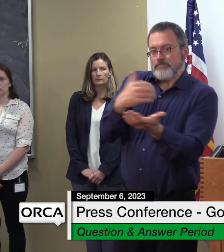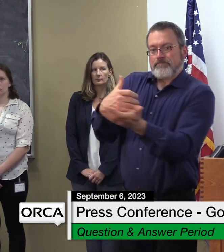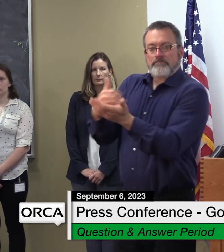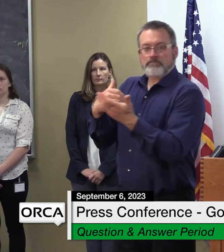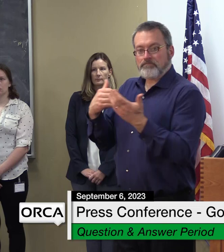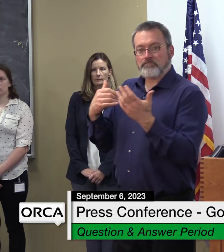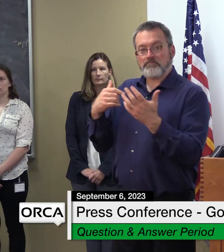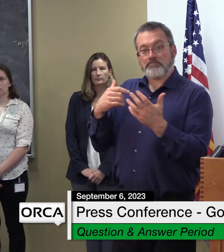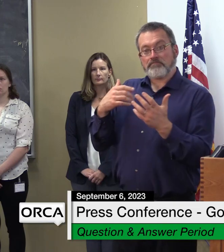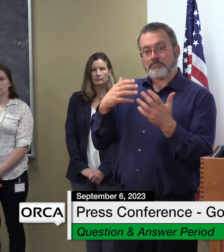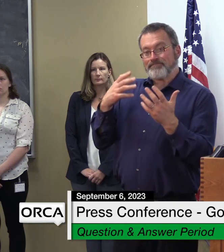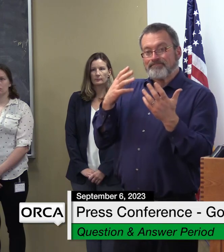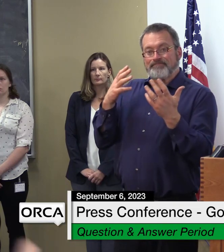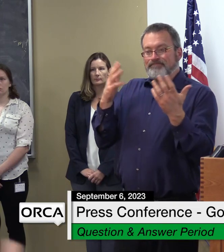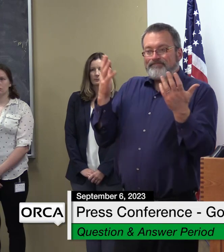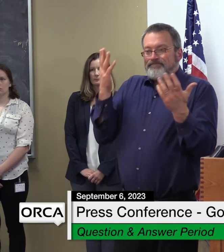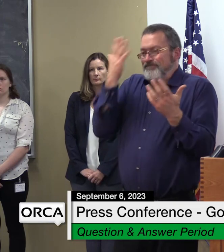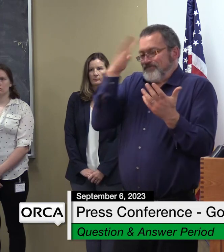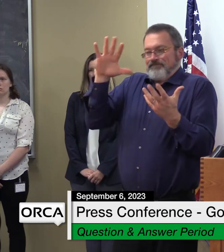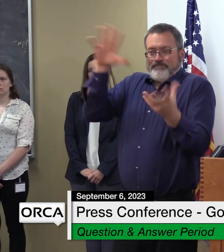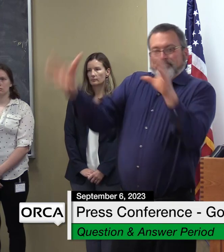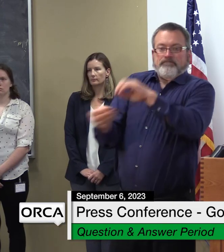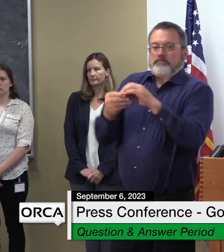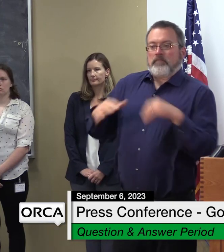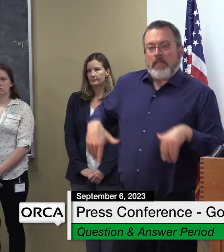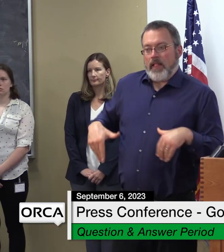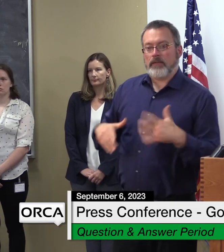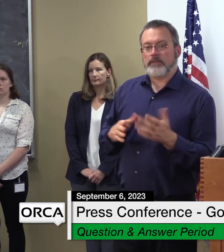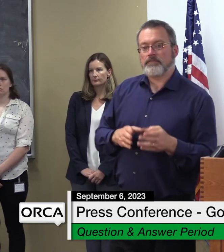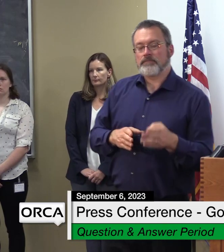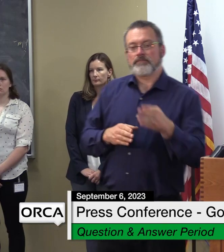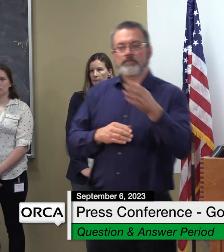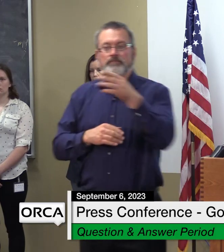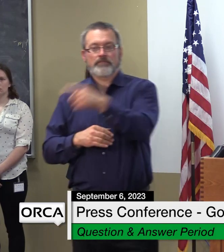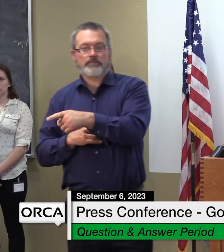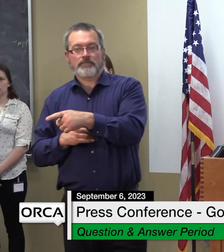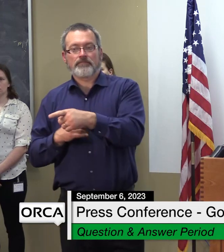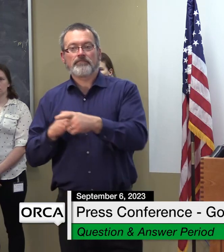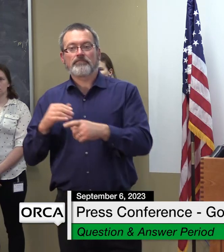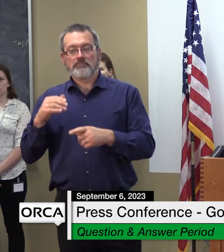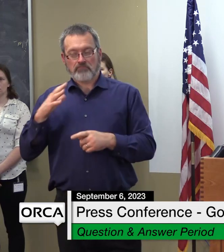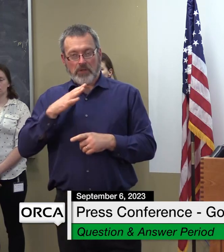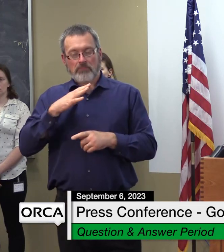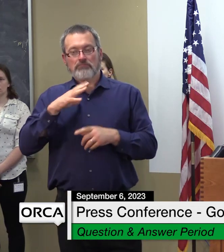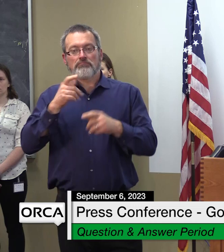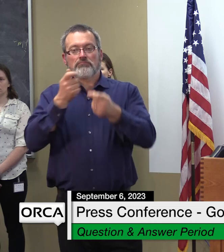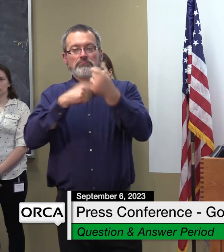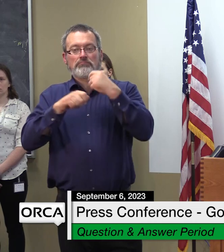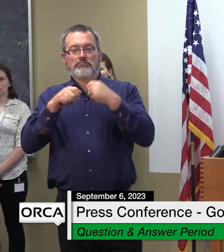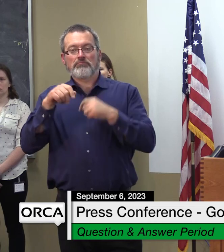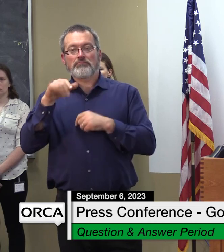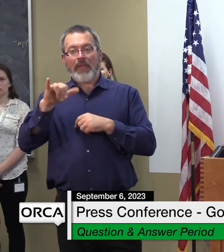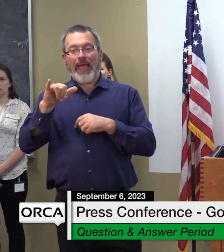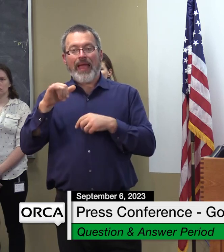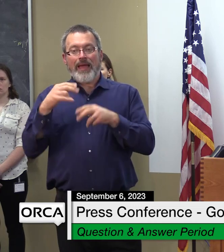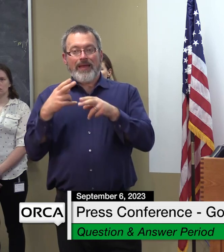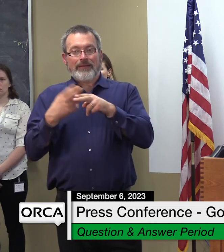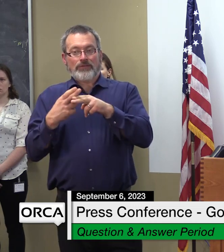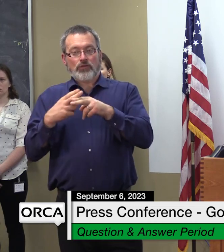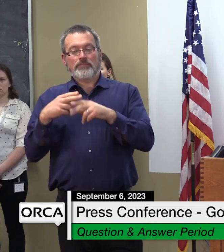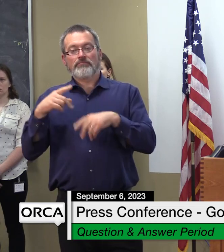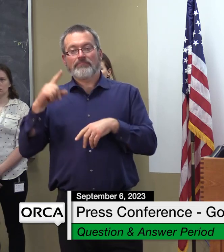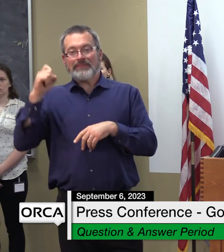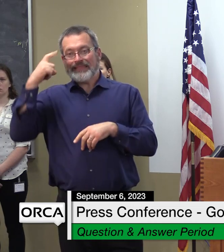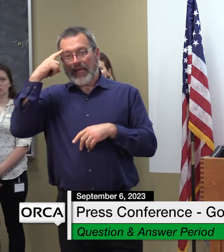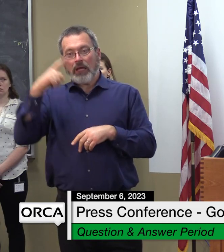target. And then kind of going off to another topic, earlier this week you announced an interim state's attorney for Franklin County, kind of not going